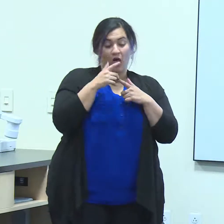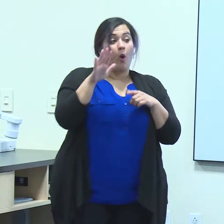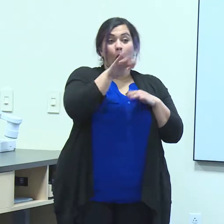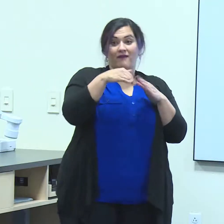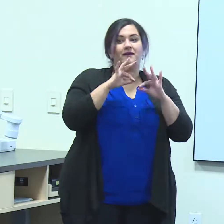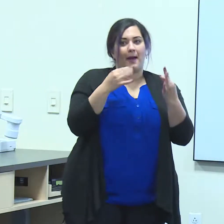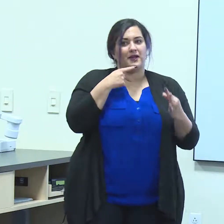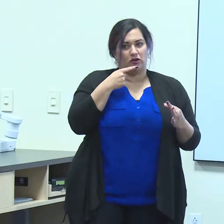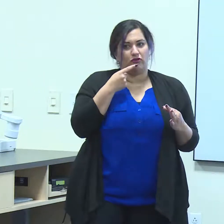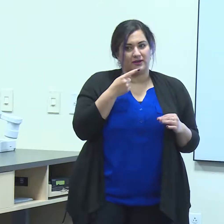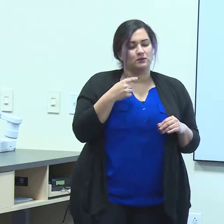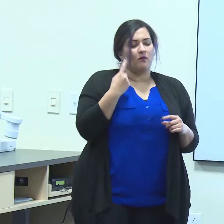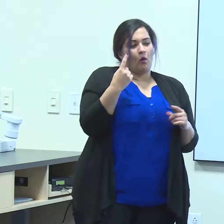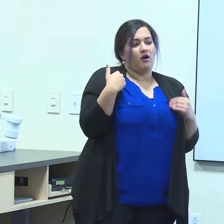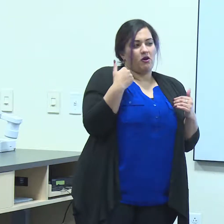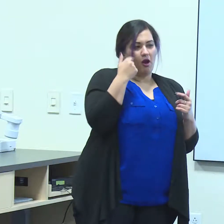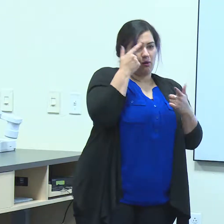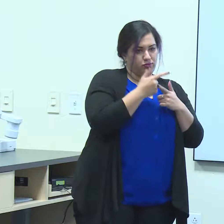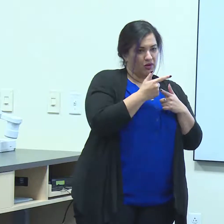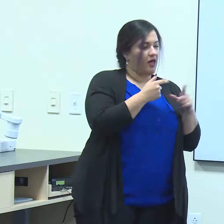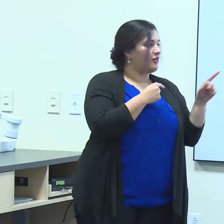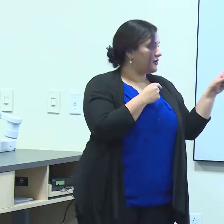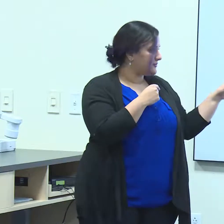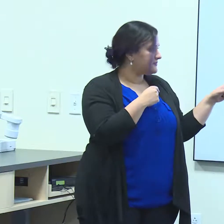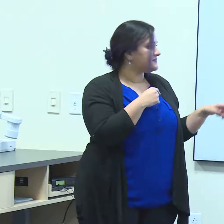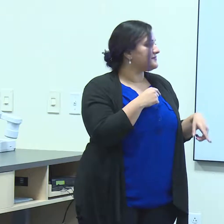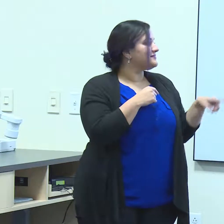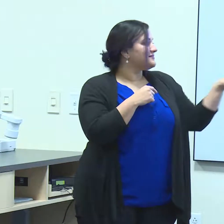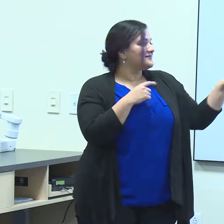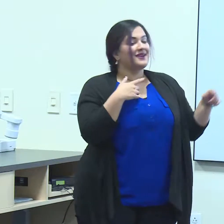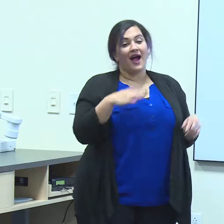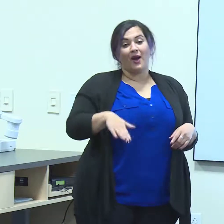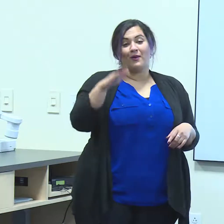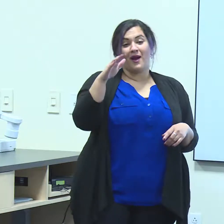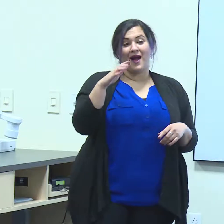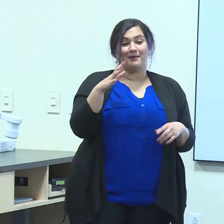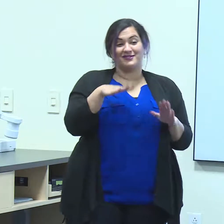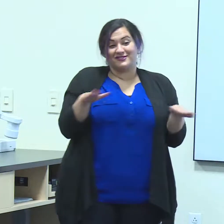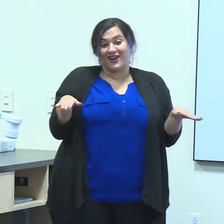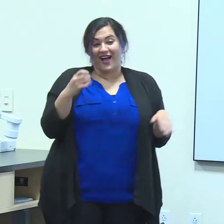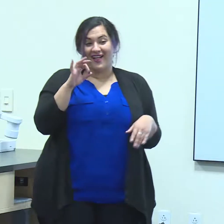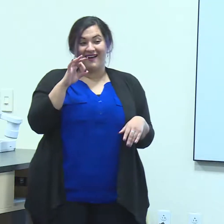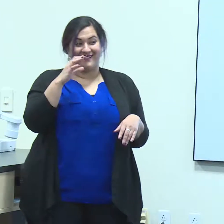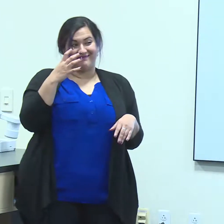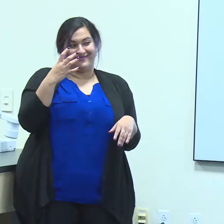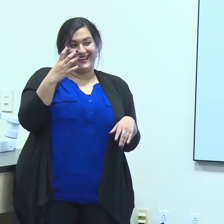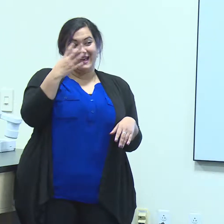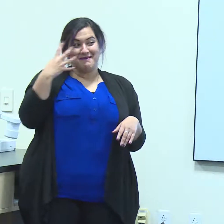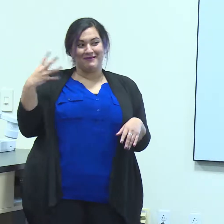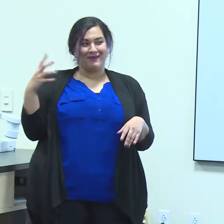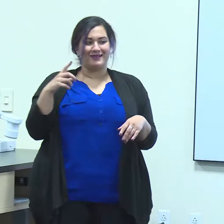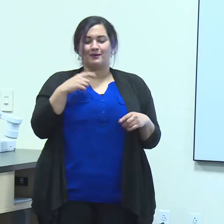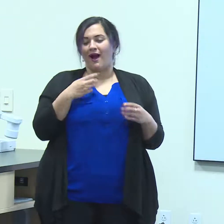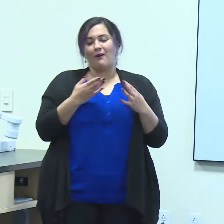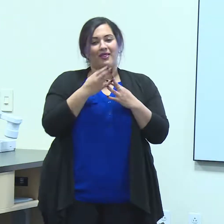My whole family is hearing. I had a brother, and growing up, I was a child of immigrants. I